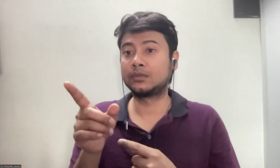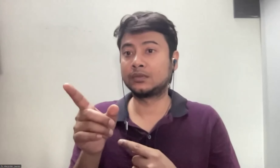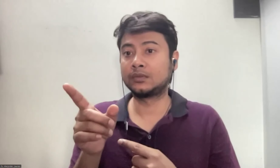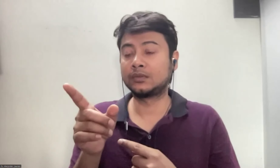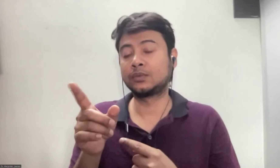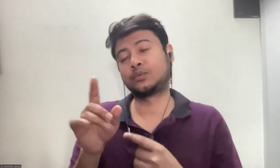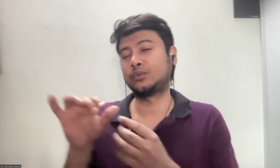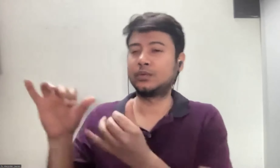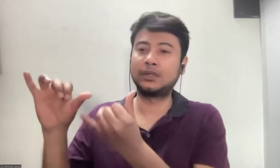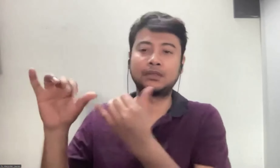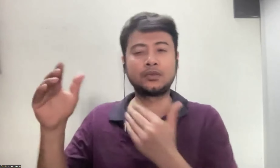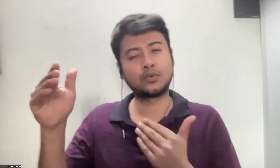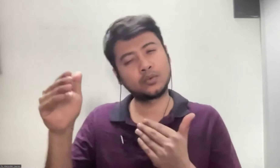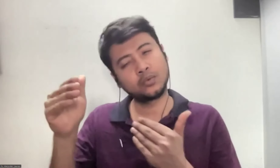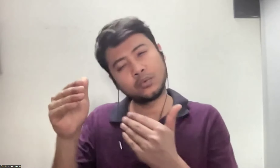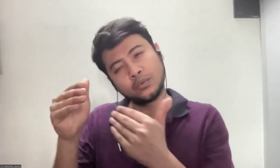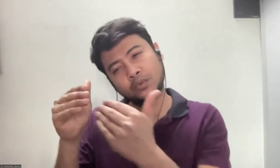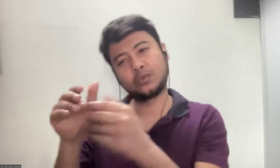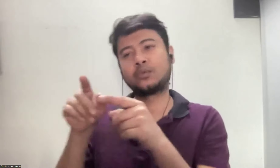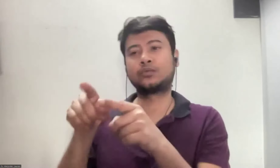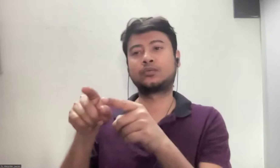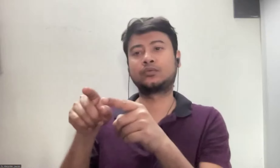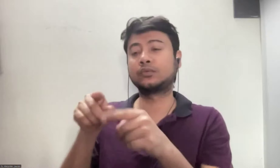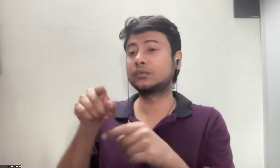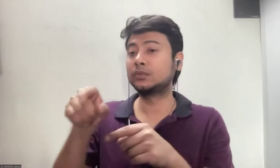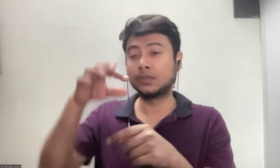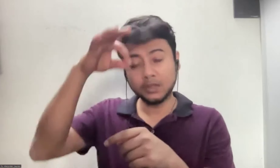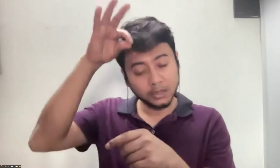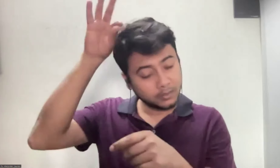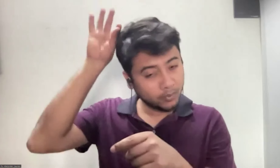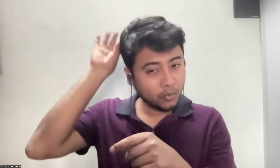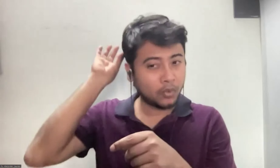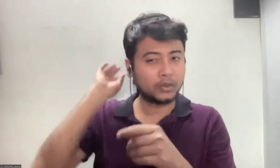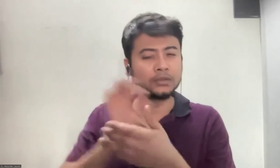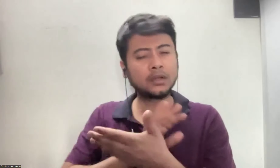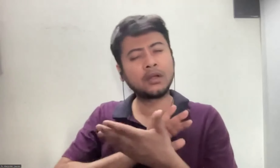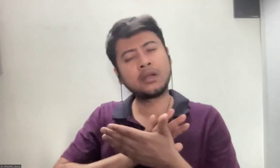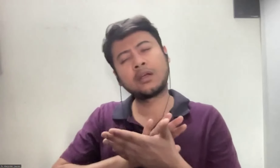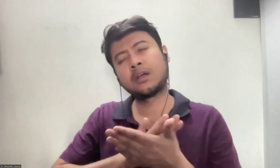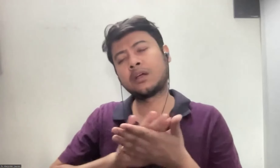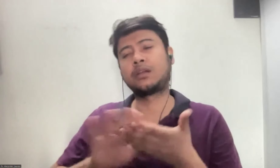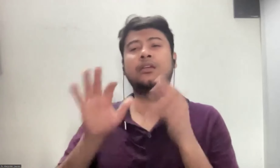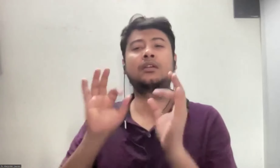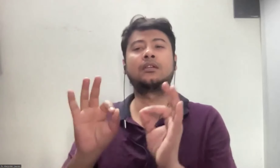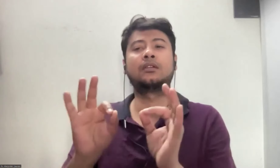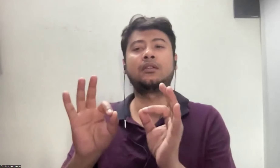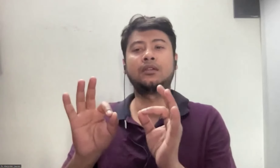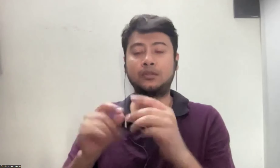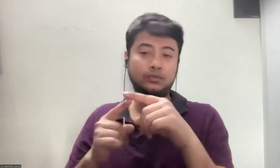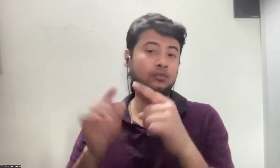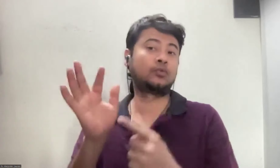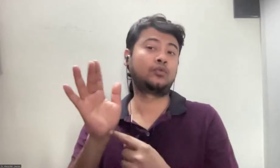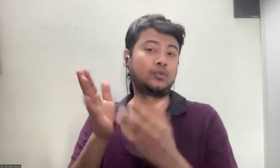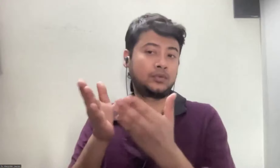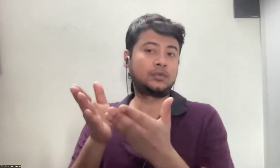And when we serve her, when we worship her, she gives her bhakti. She gives her